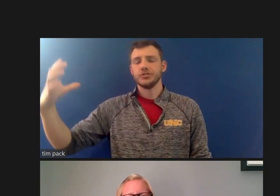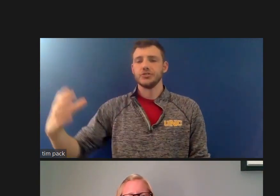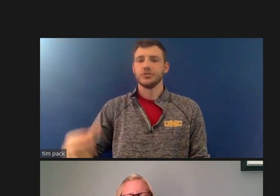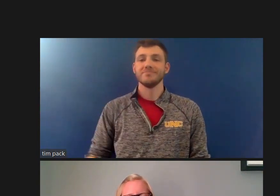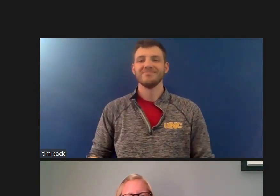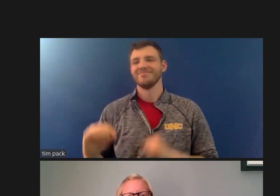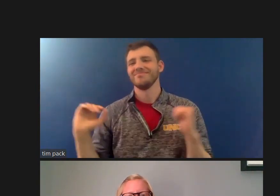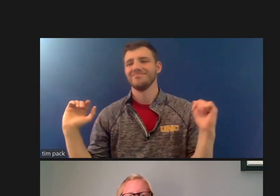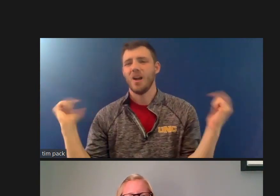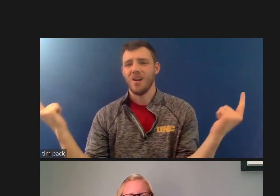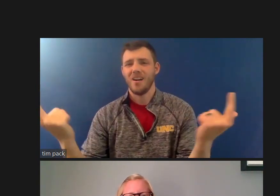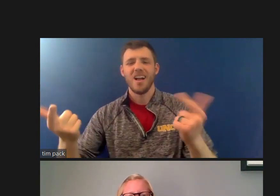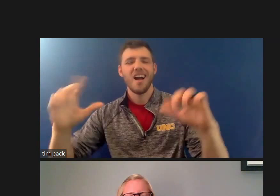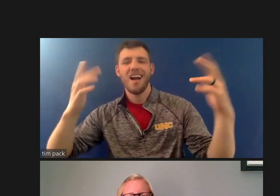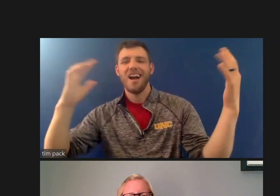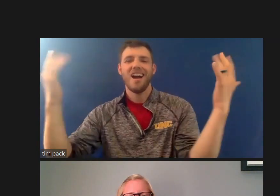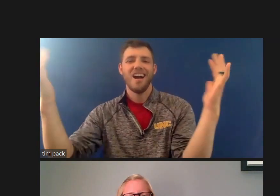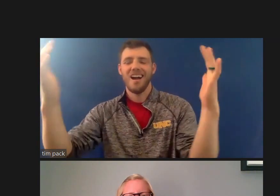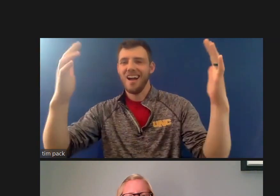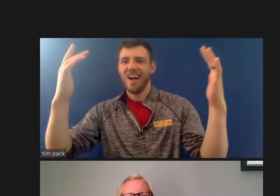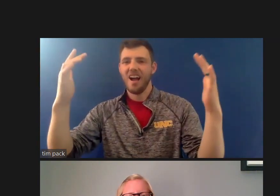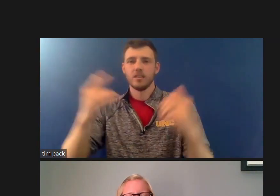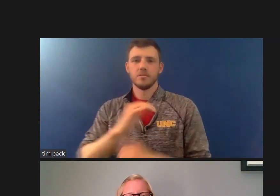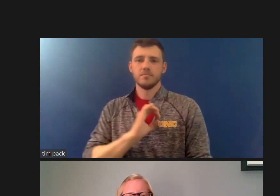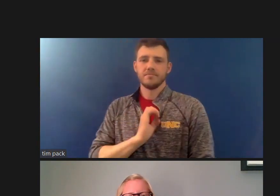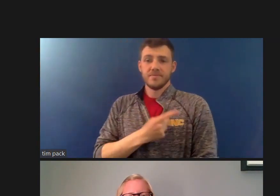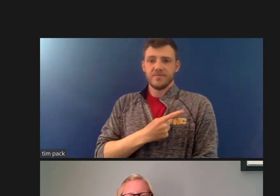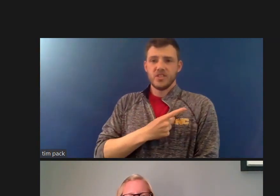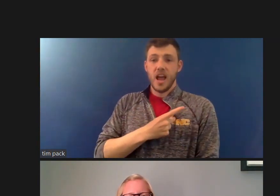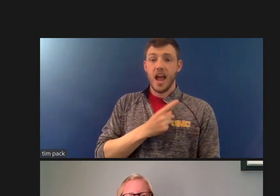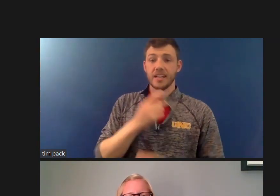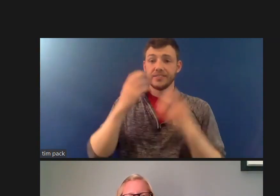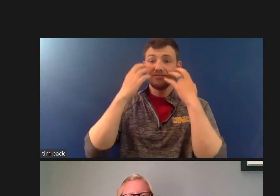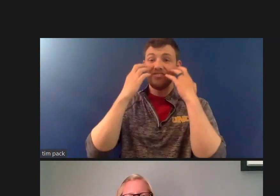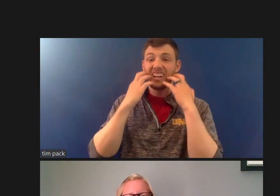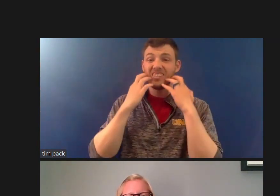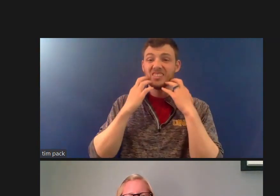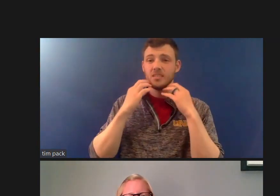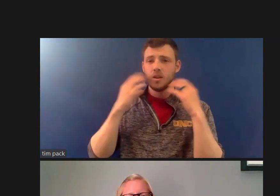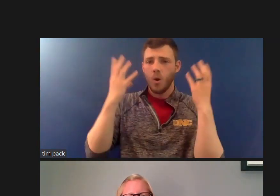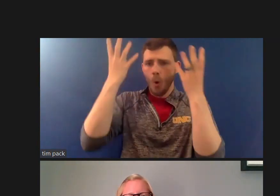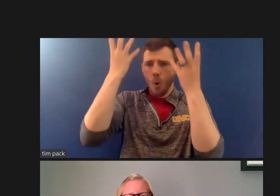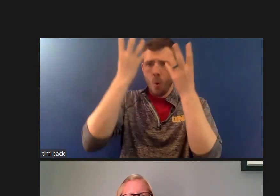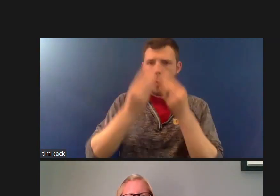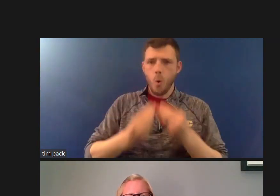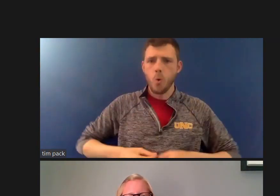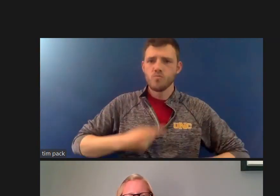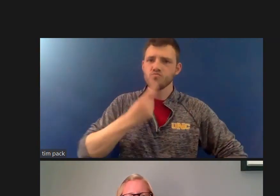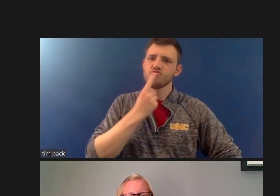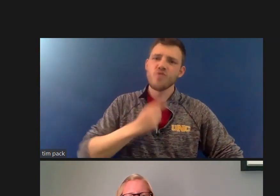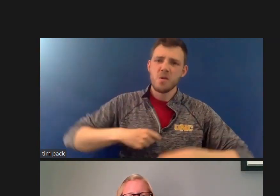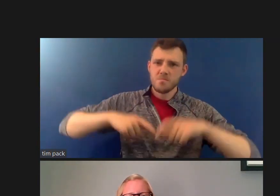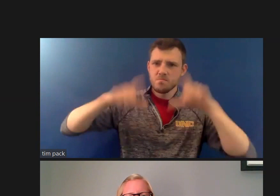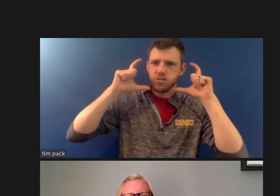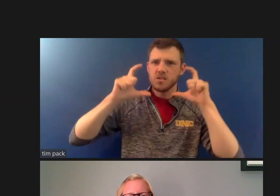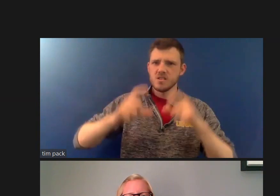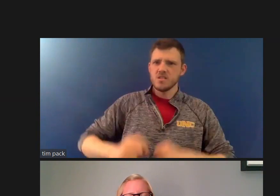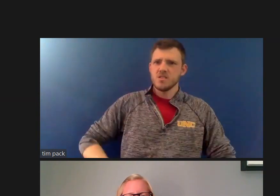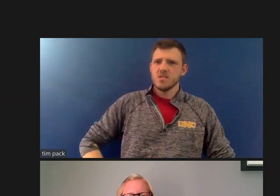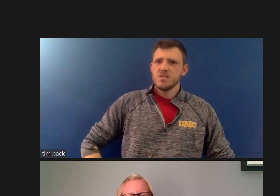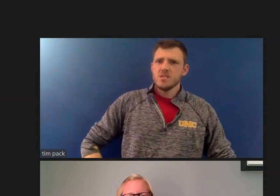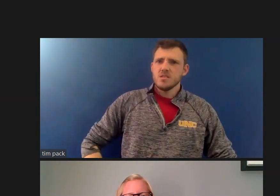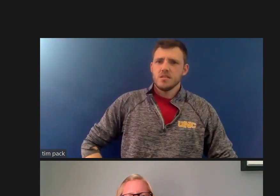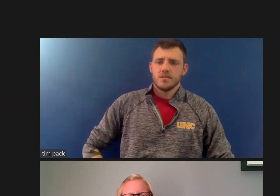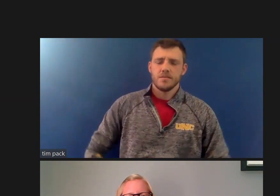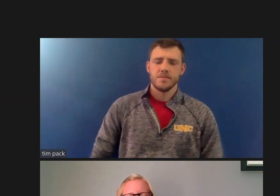Jack's face disappeared under a blush of mortification. He started up, then changed his mind, and sat down again while the